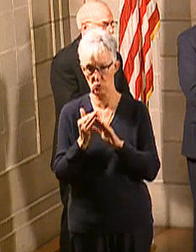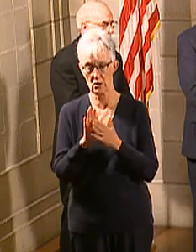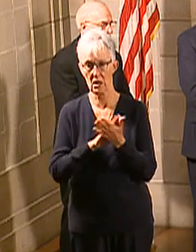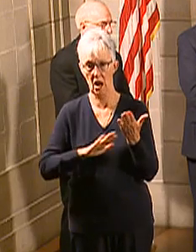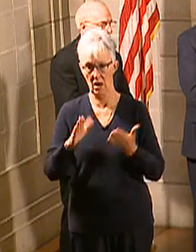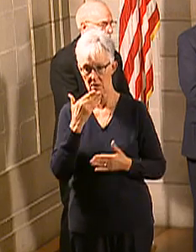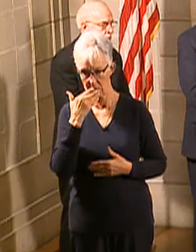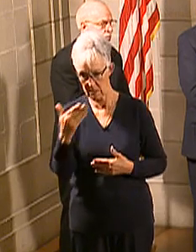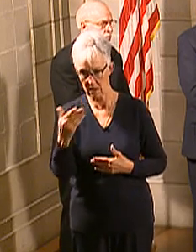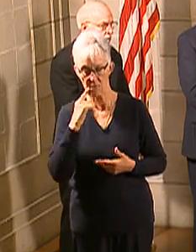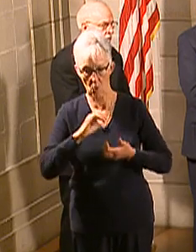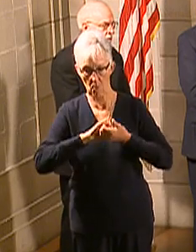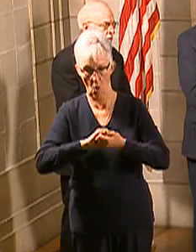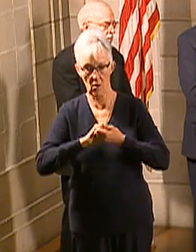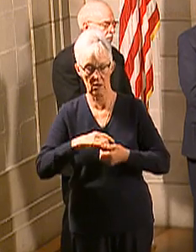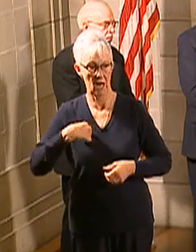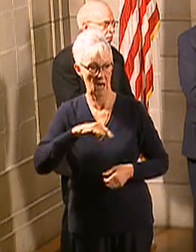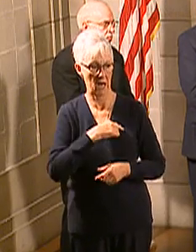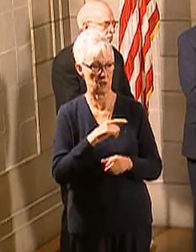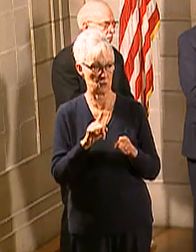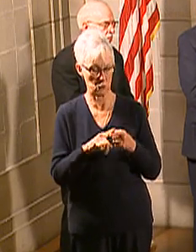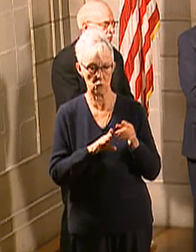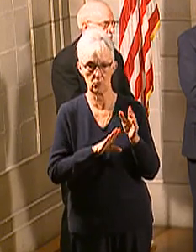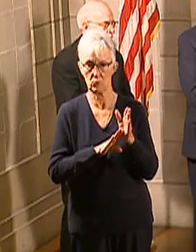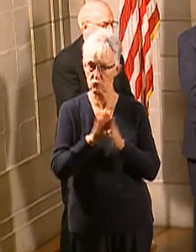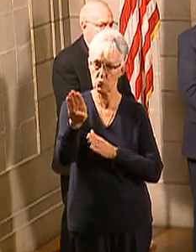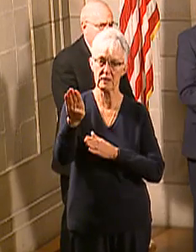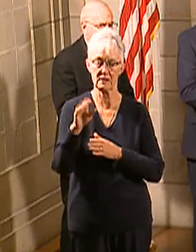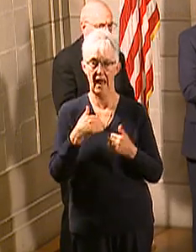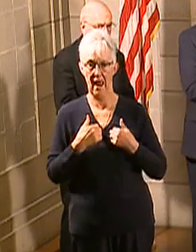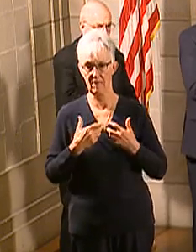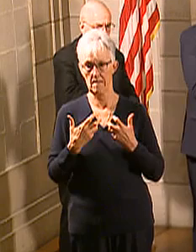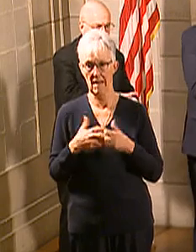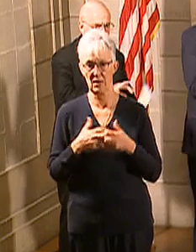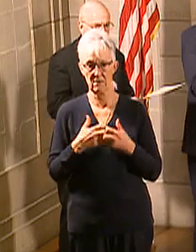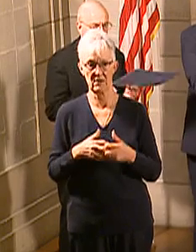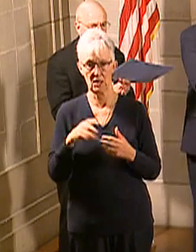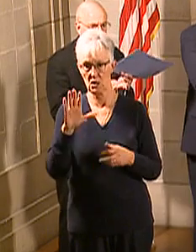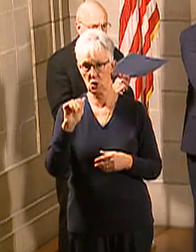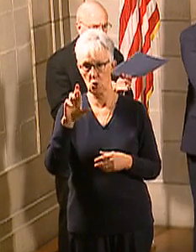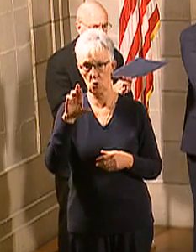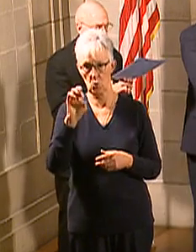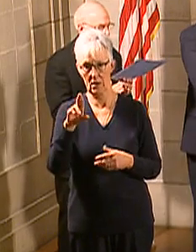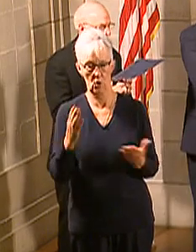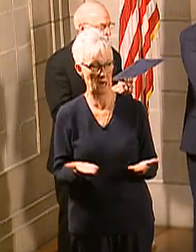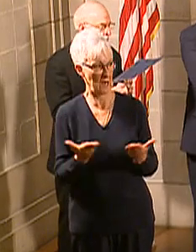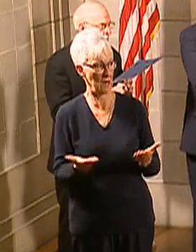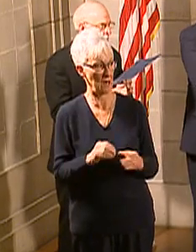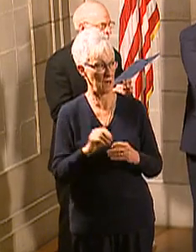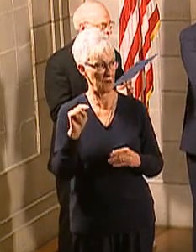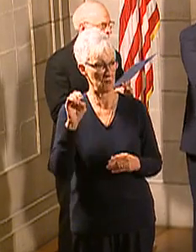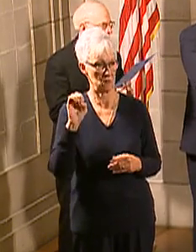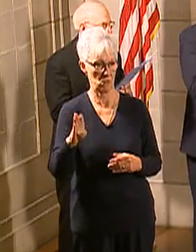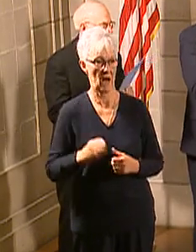can encourage and grow manufacturing careers here in Nebraska. Thank you. And I'll turn it back to you, Governor.